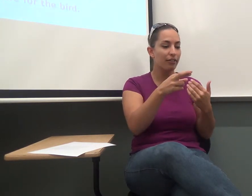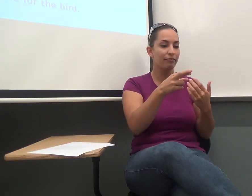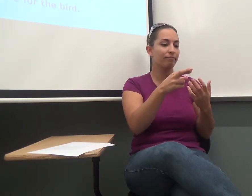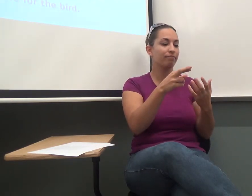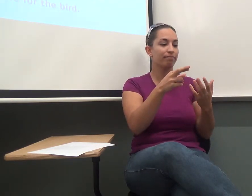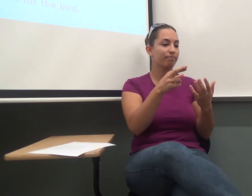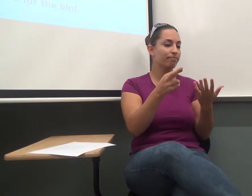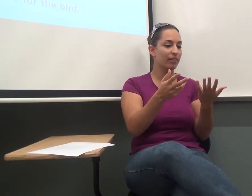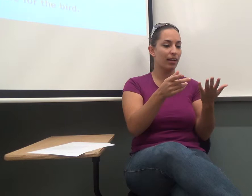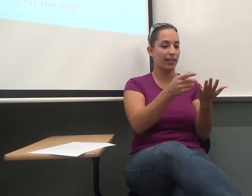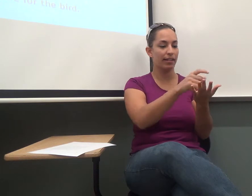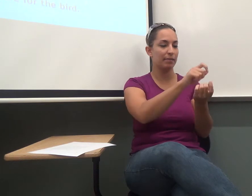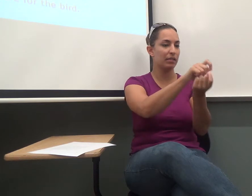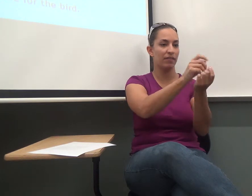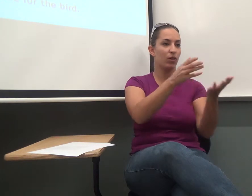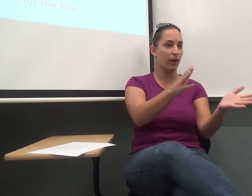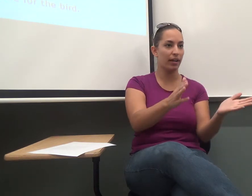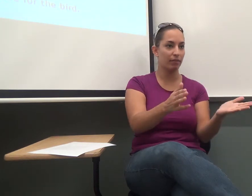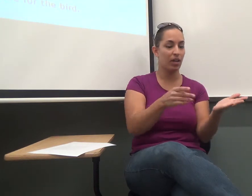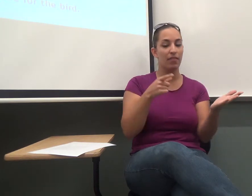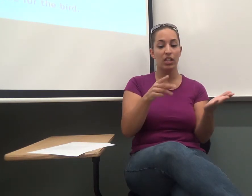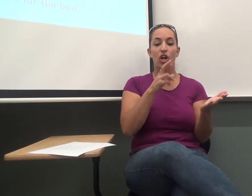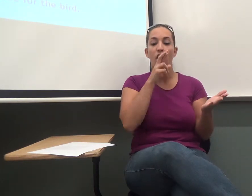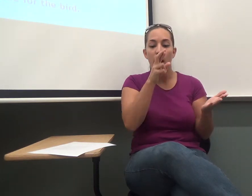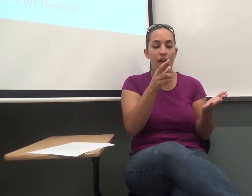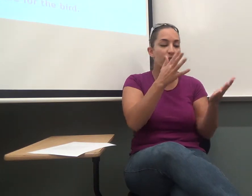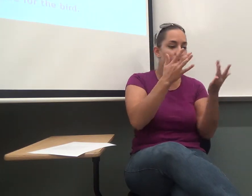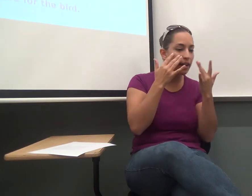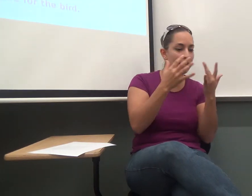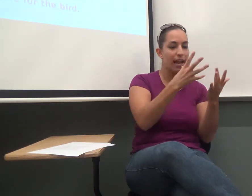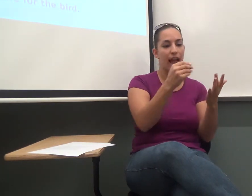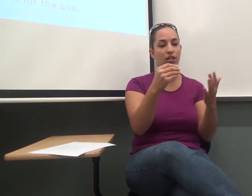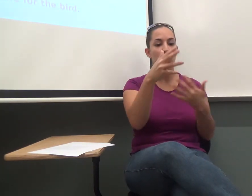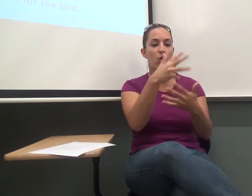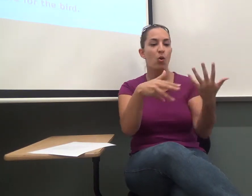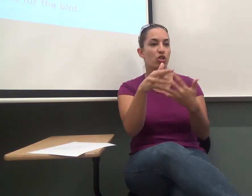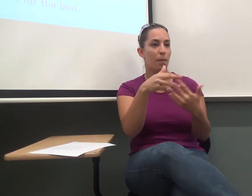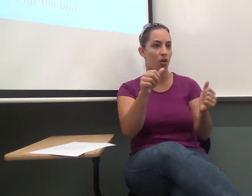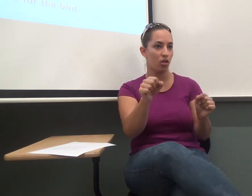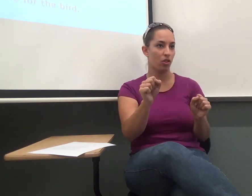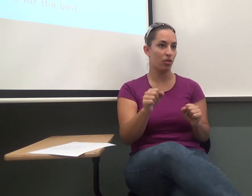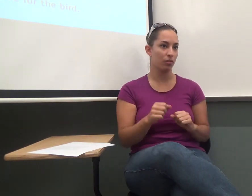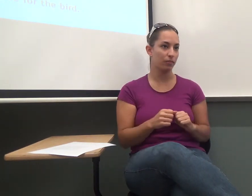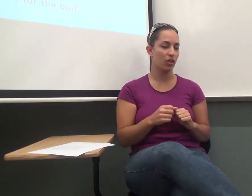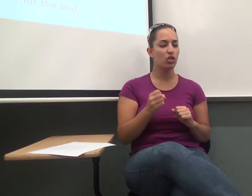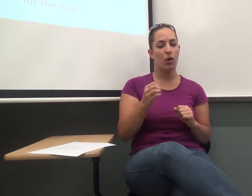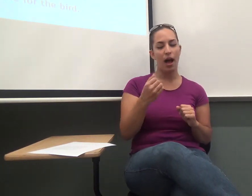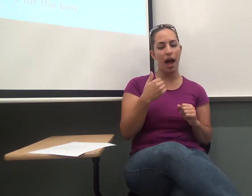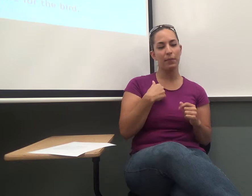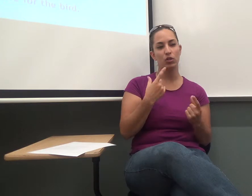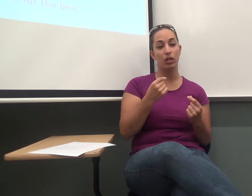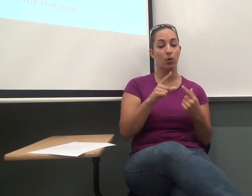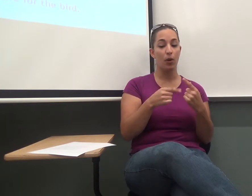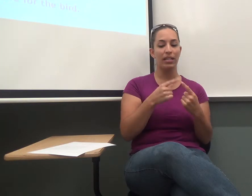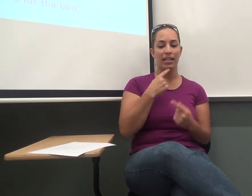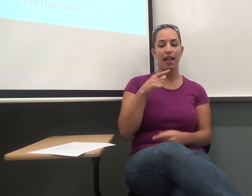These animals are friendly and sociable. So what am I doing there when I say that they are something? What's